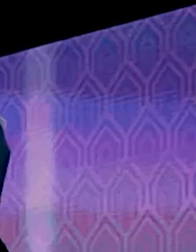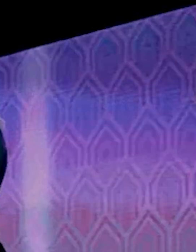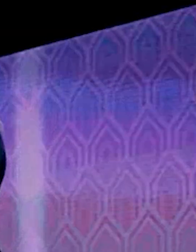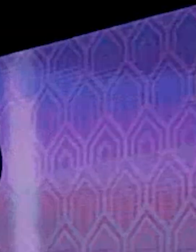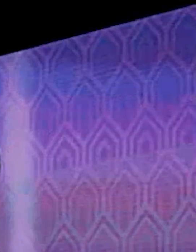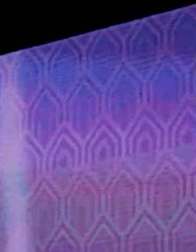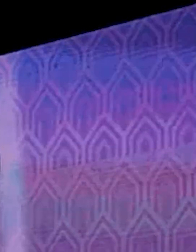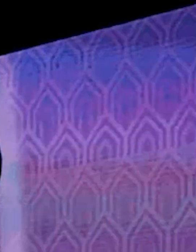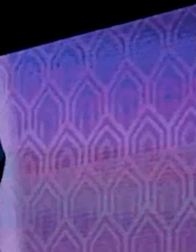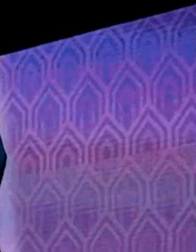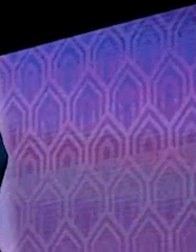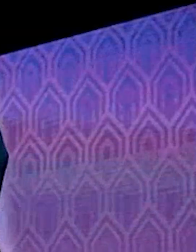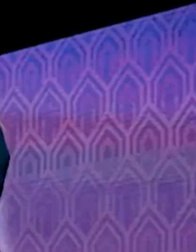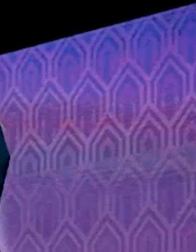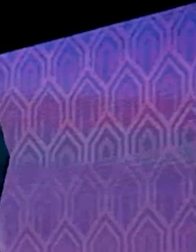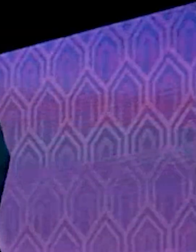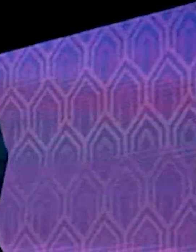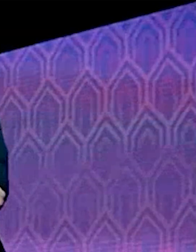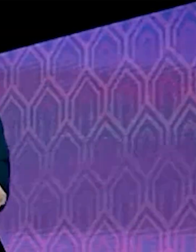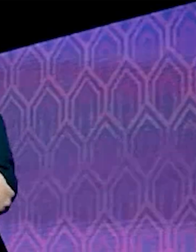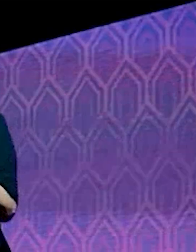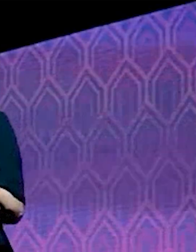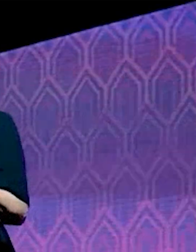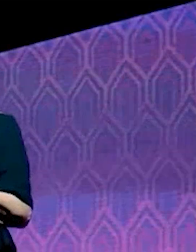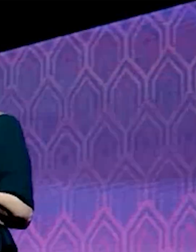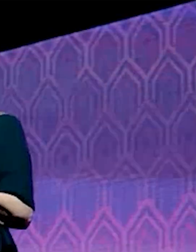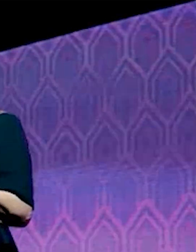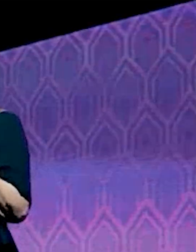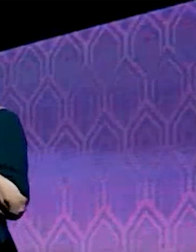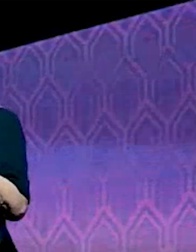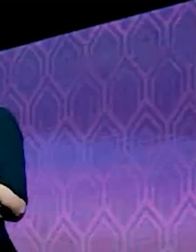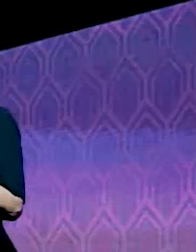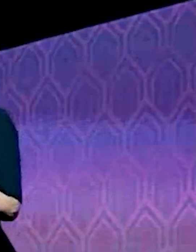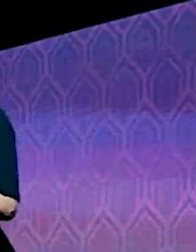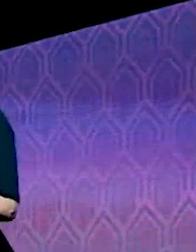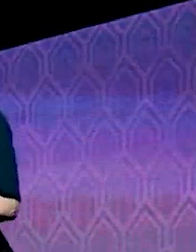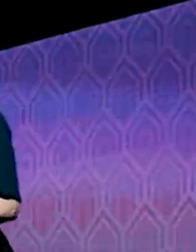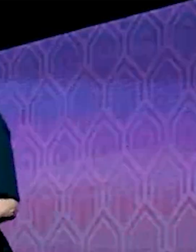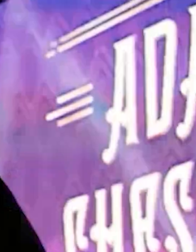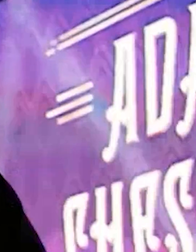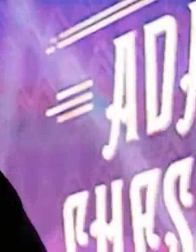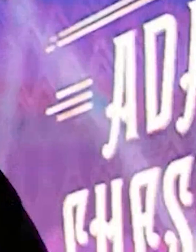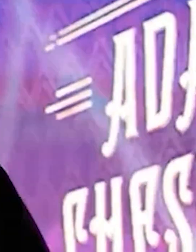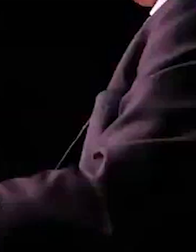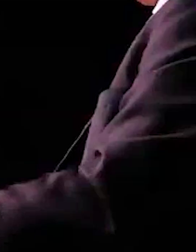is really helping to save lives, because we can prevent those dissections and we will get there.